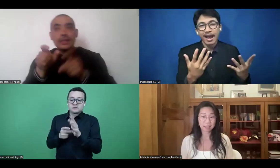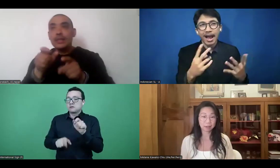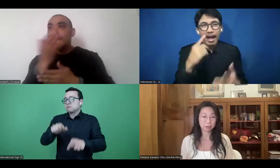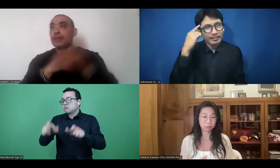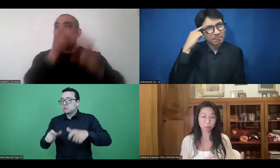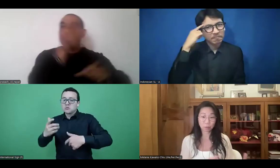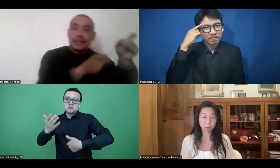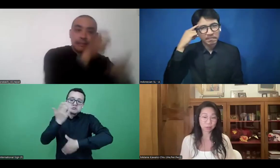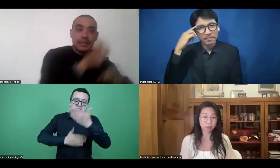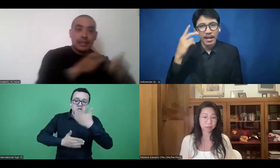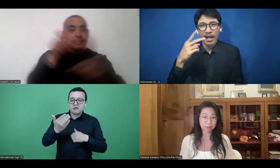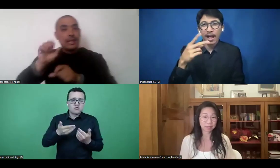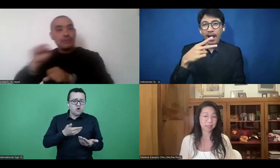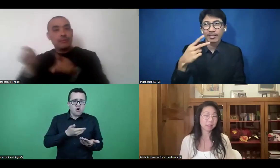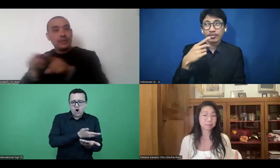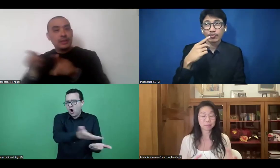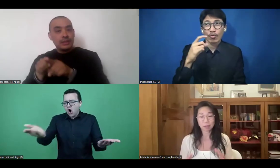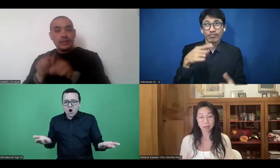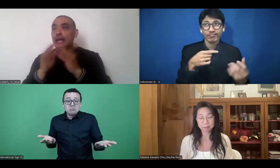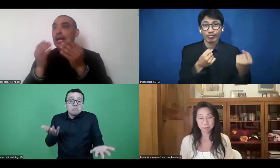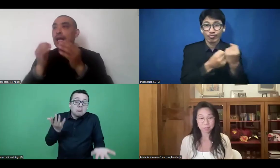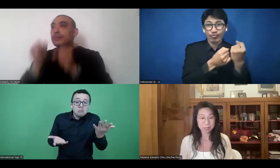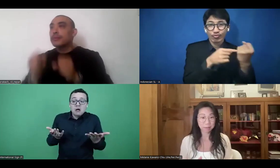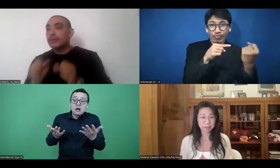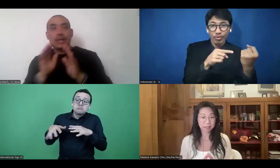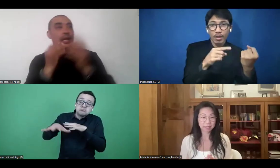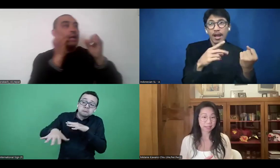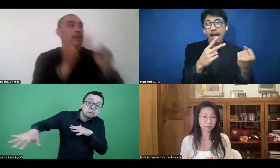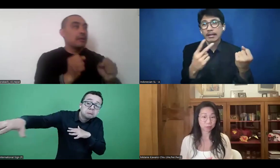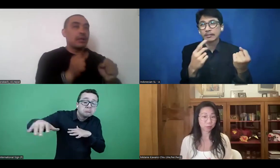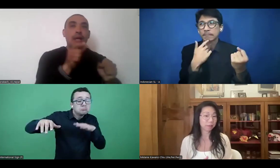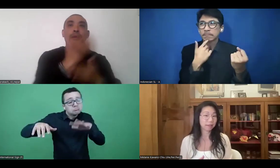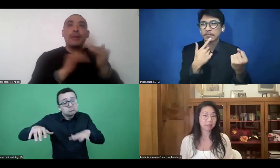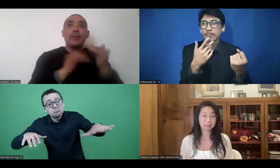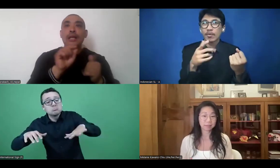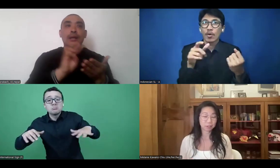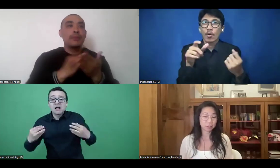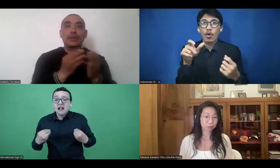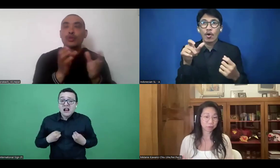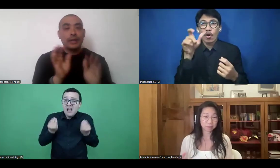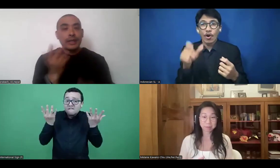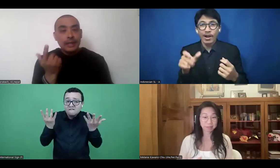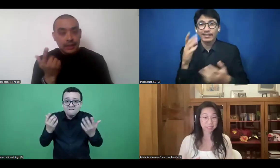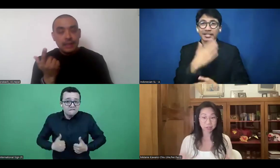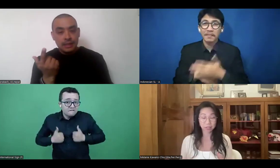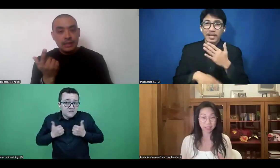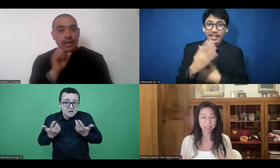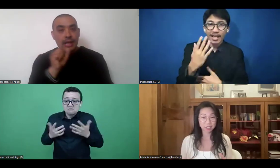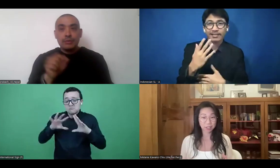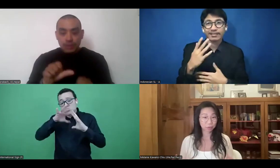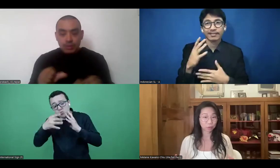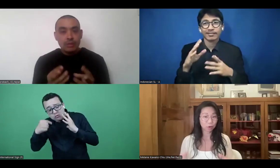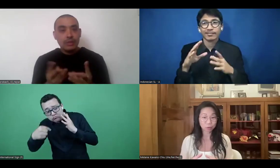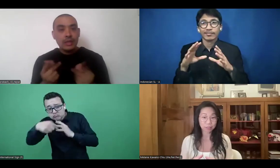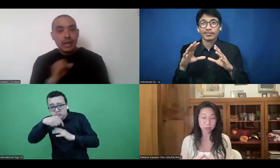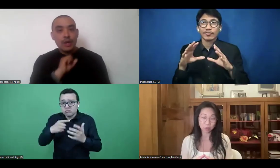regardless of where you are living, your disability group, even your population or age,